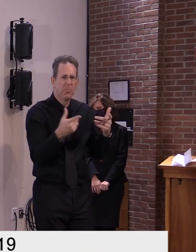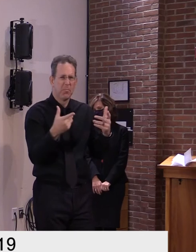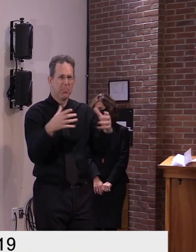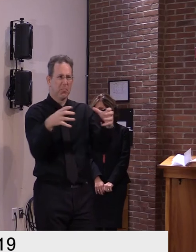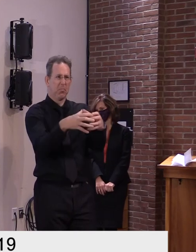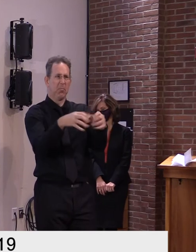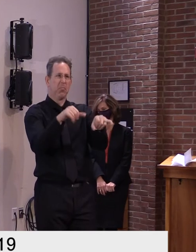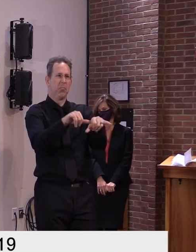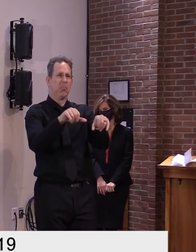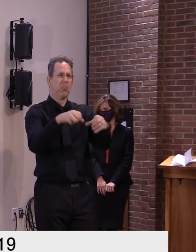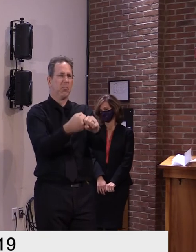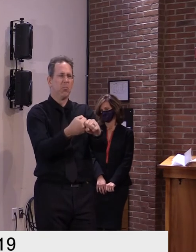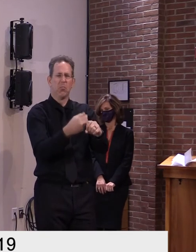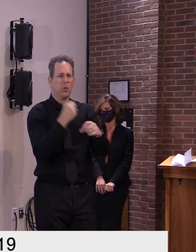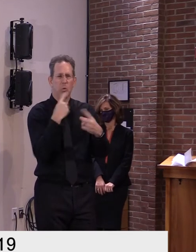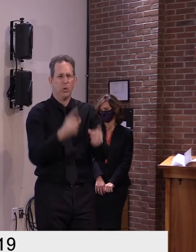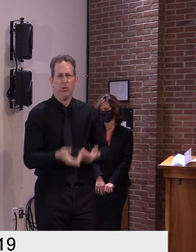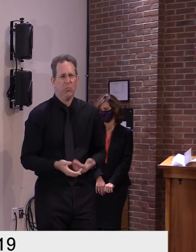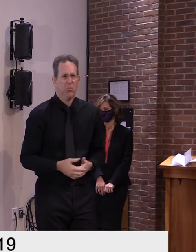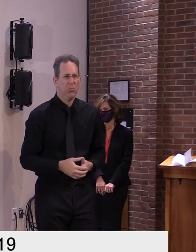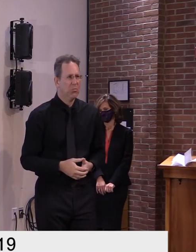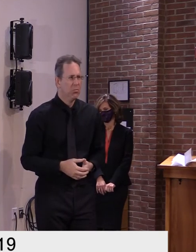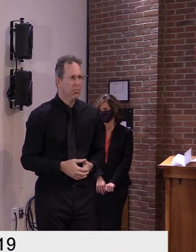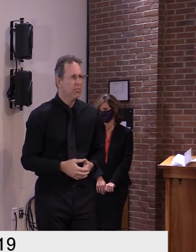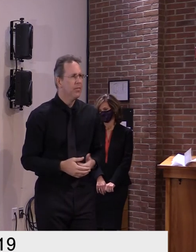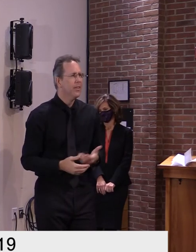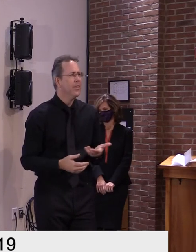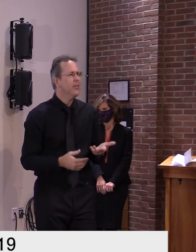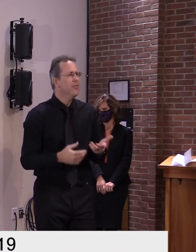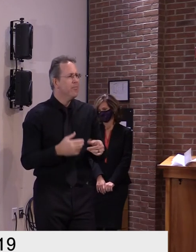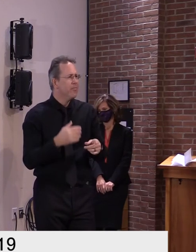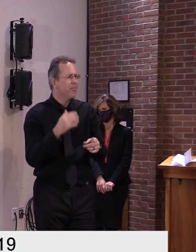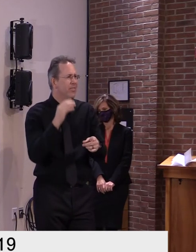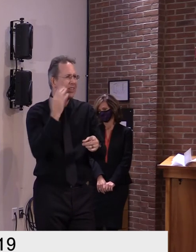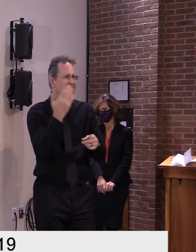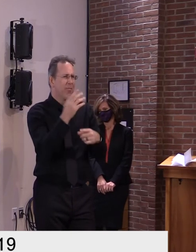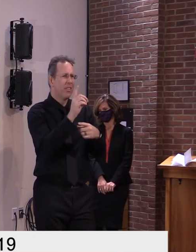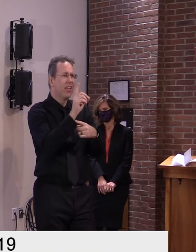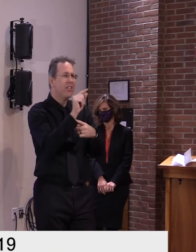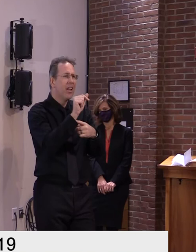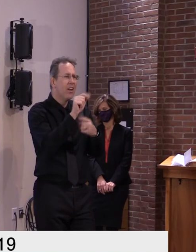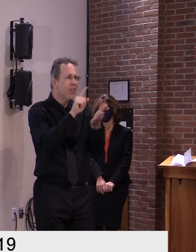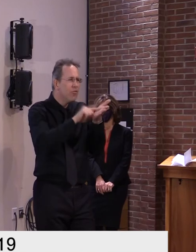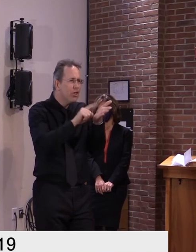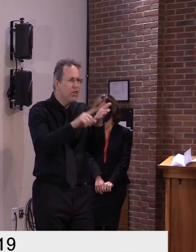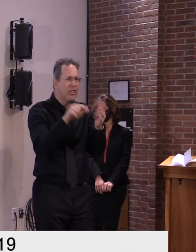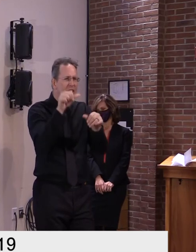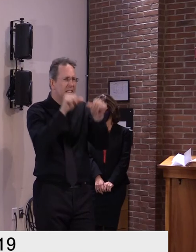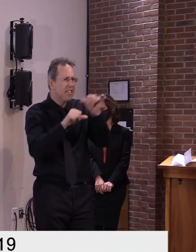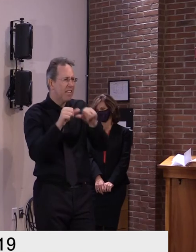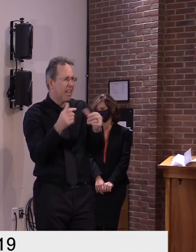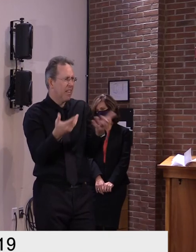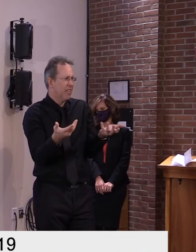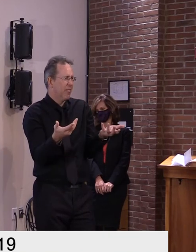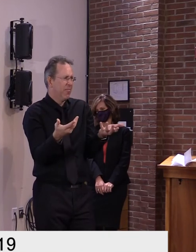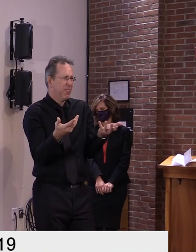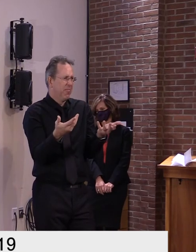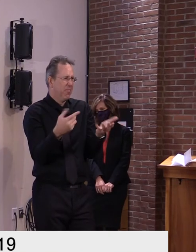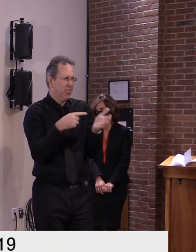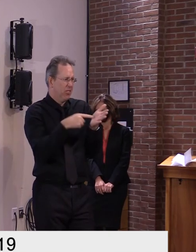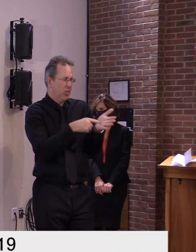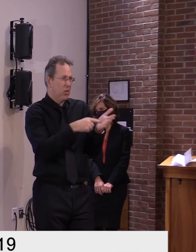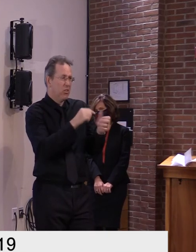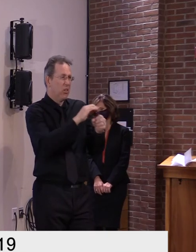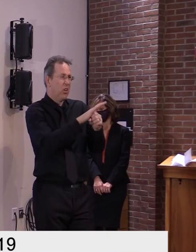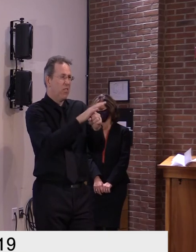So doesn't the data and the science show that that the virus is going to do what the